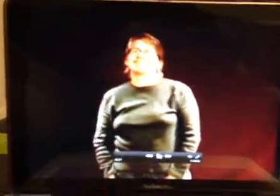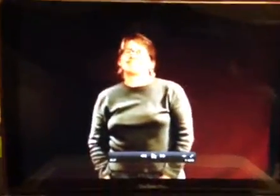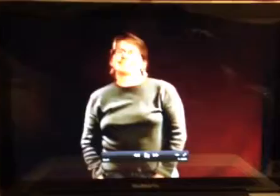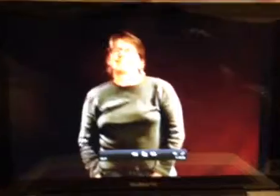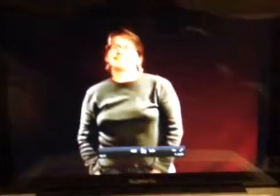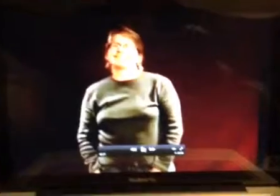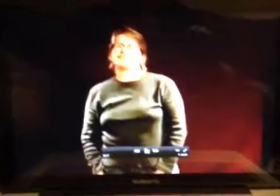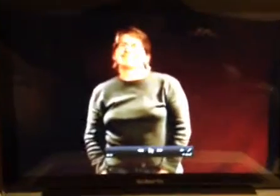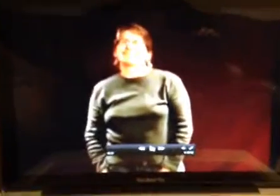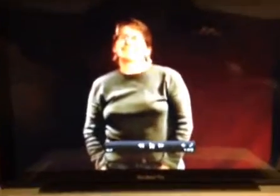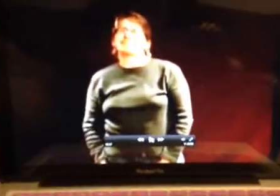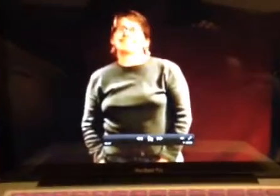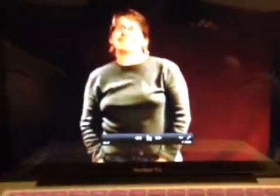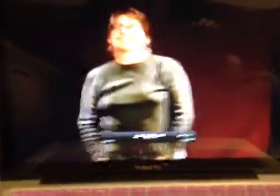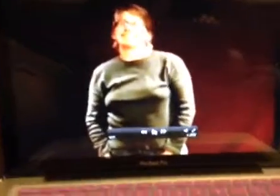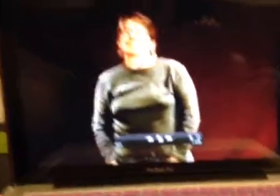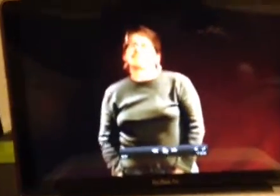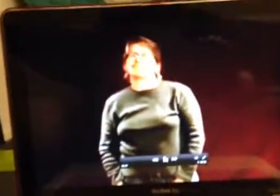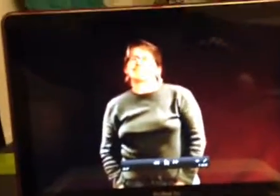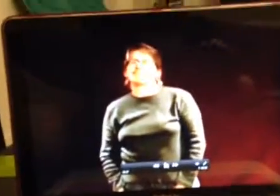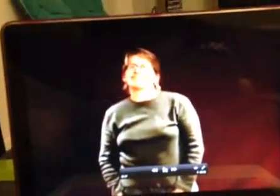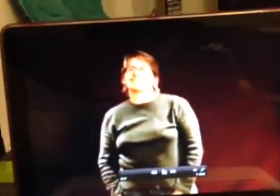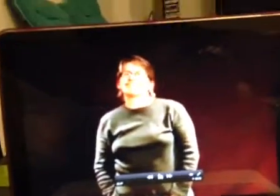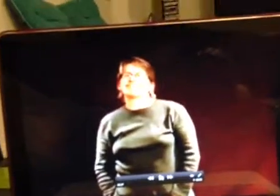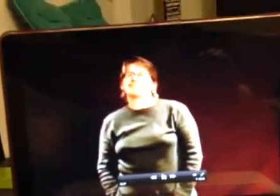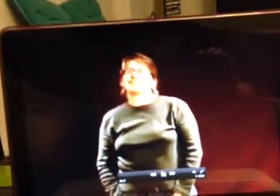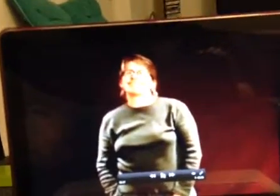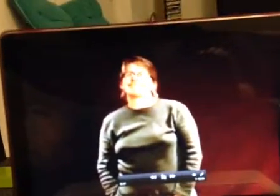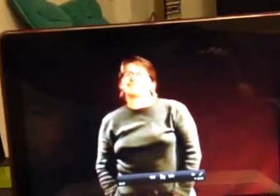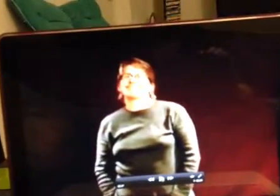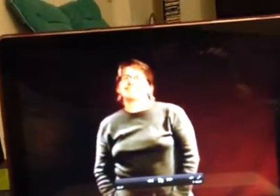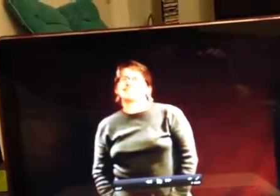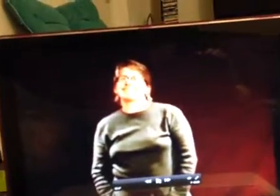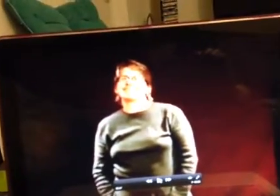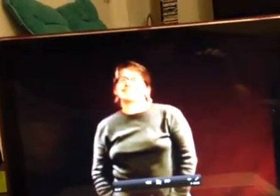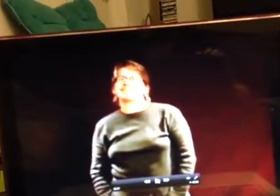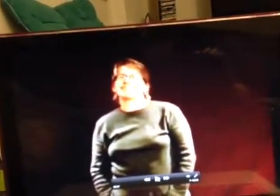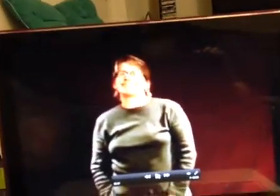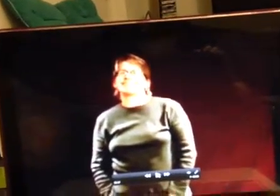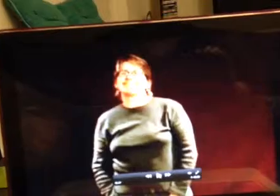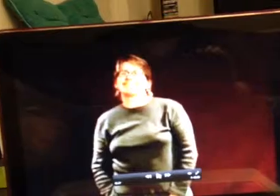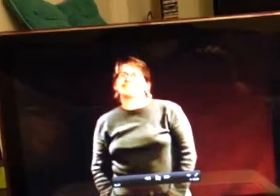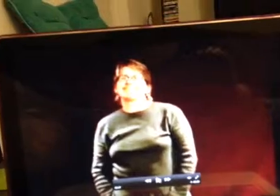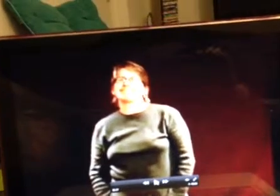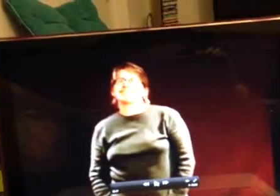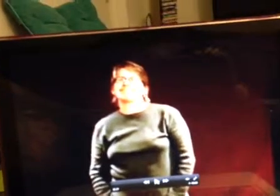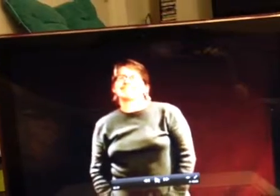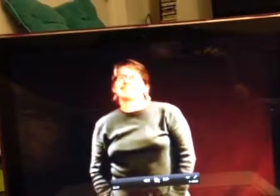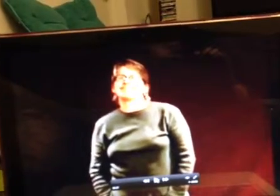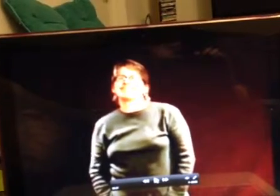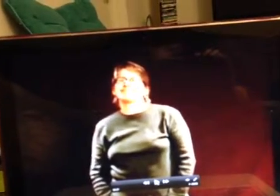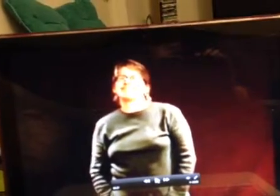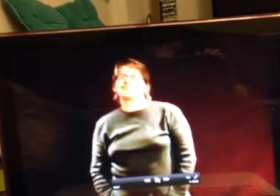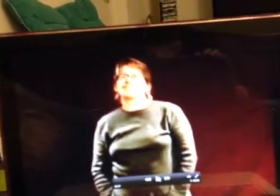So we finally arrived at the end, and I was relaxed now that we were at the end. I